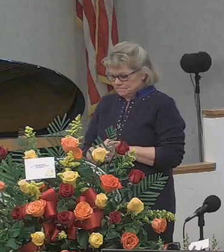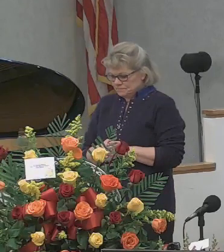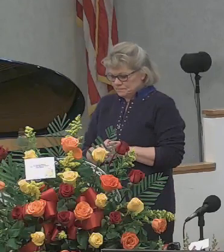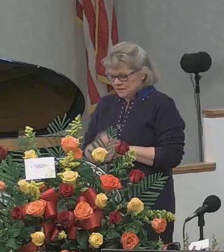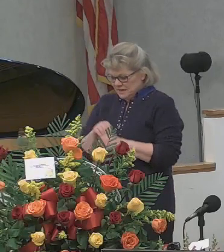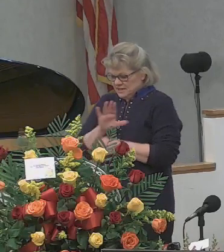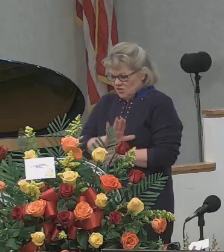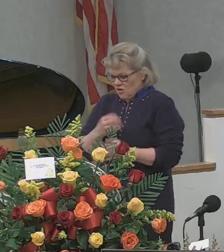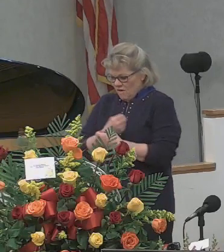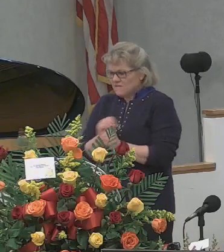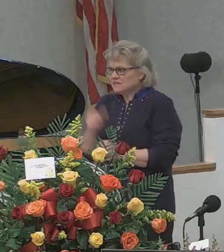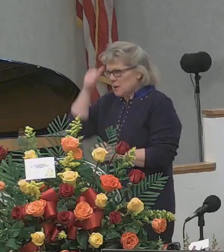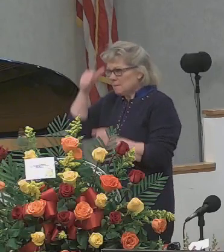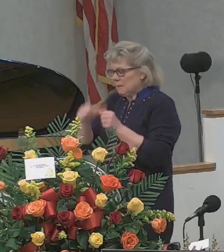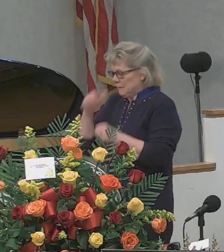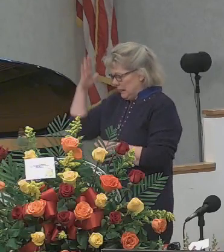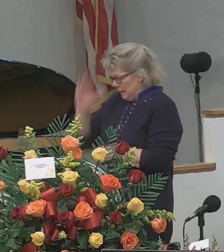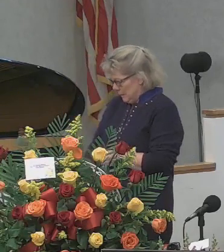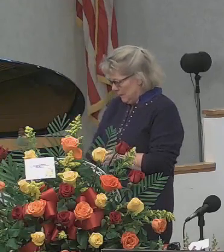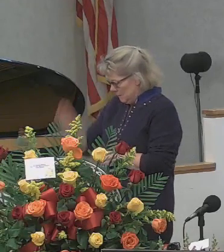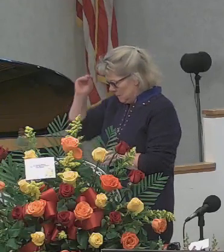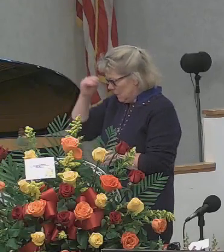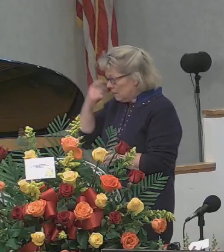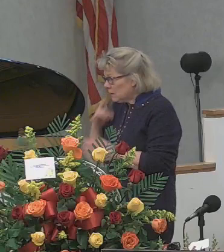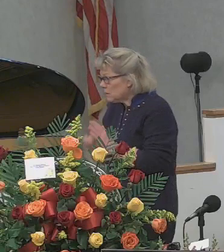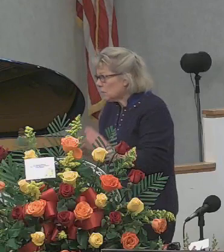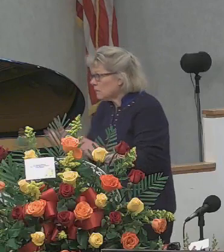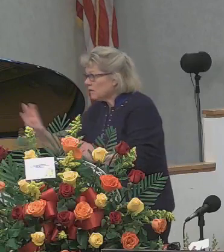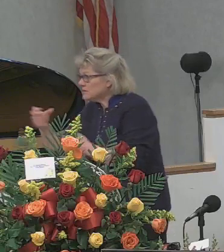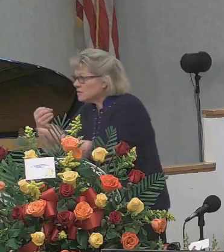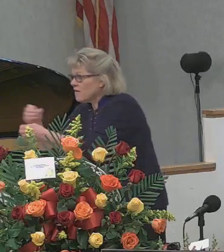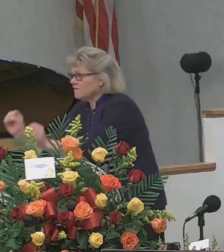And I can remember as a little boy going into his office